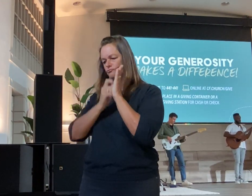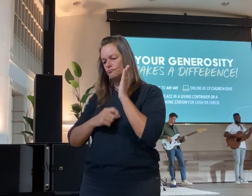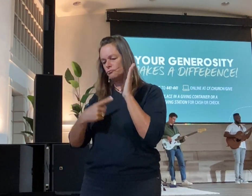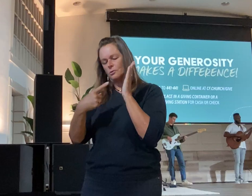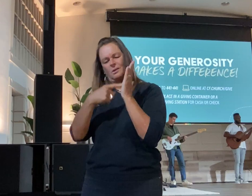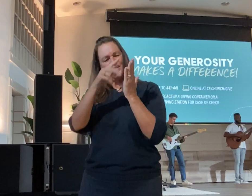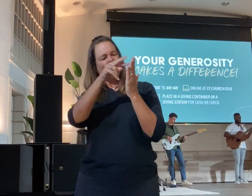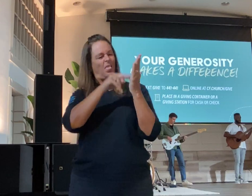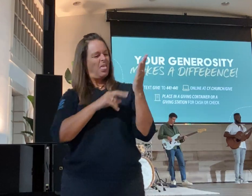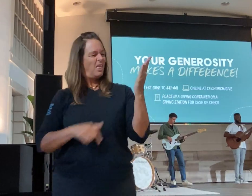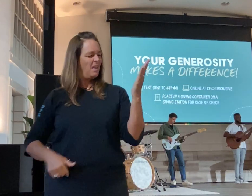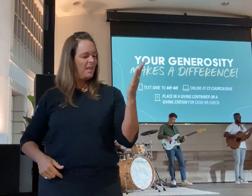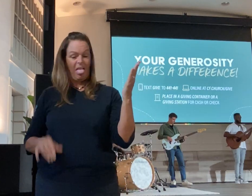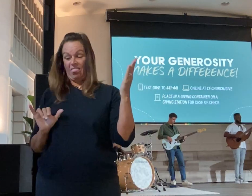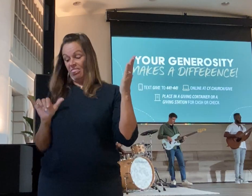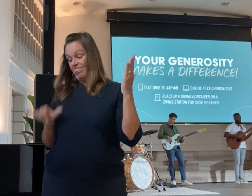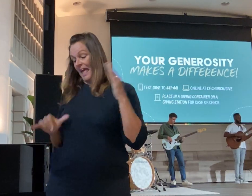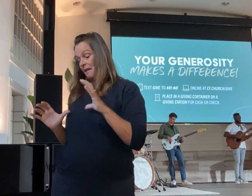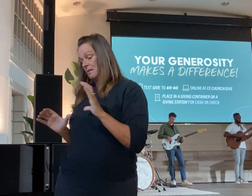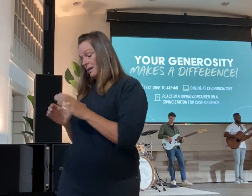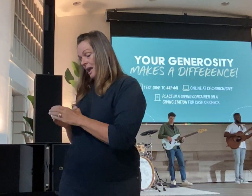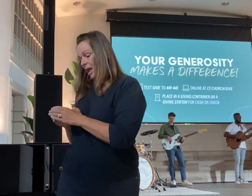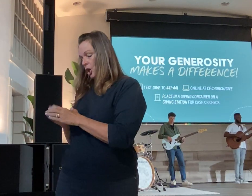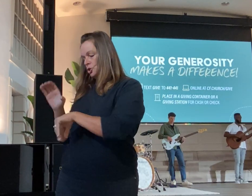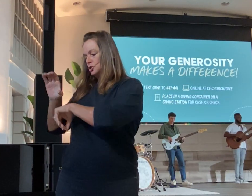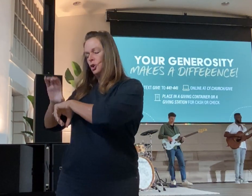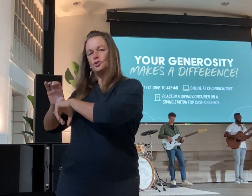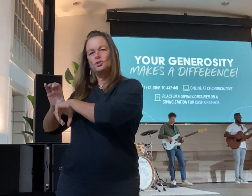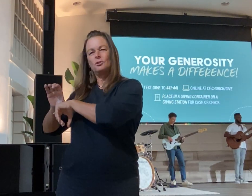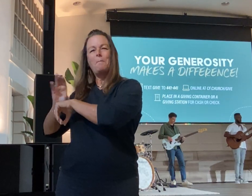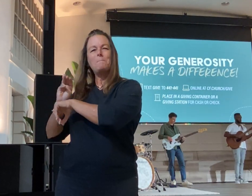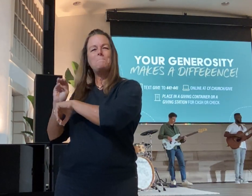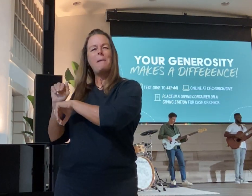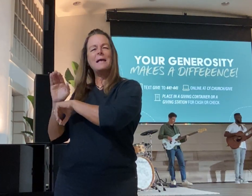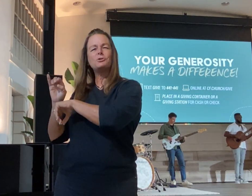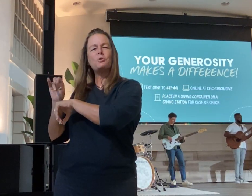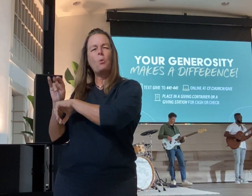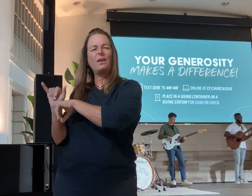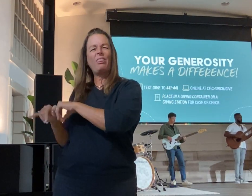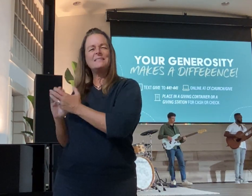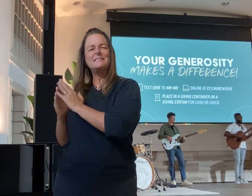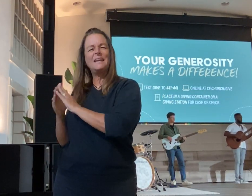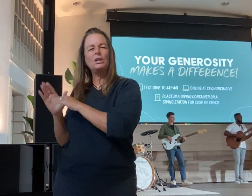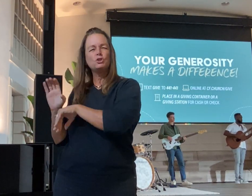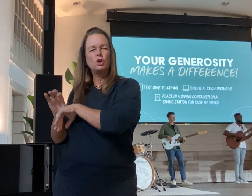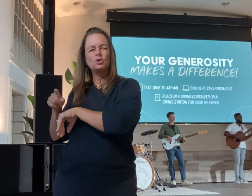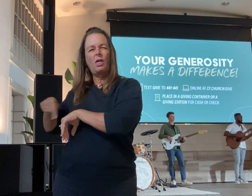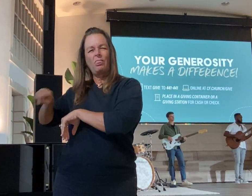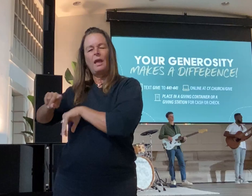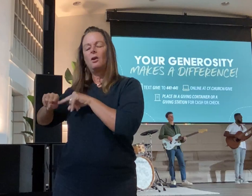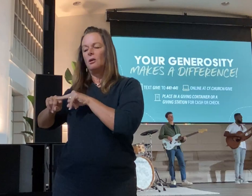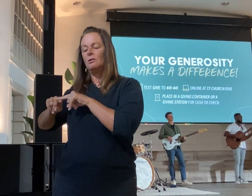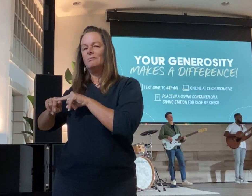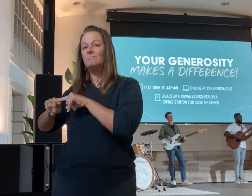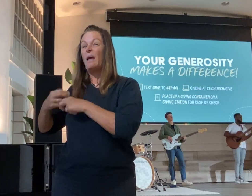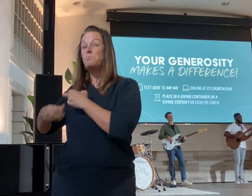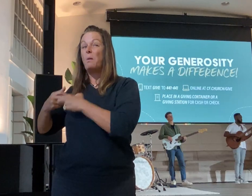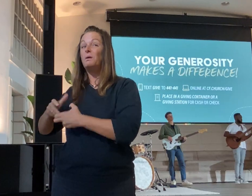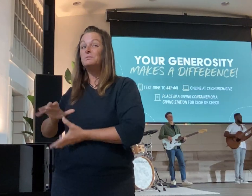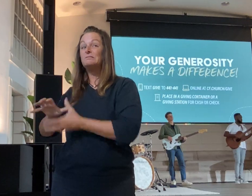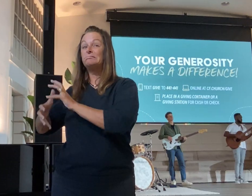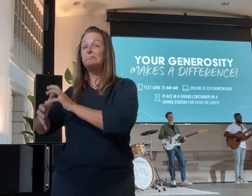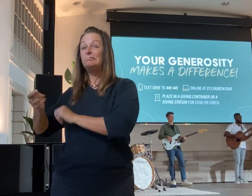external circumstances that were difficult and hard. I think there's some of us in the room that probably have some external